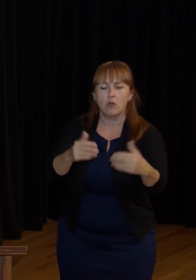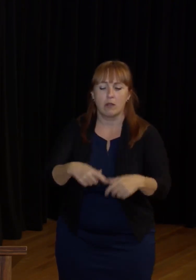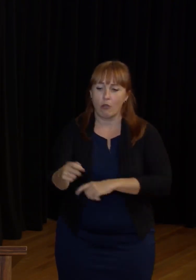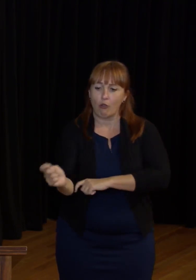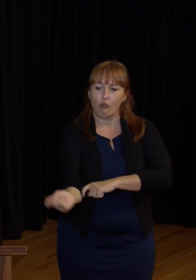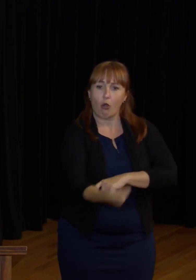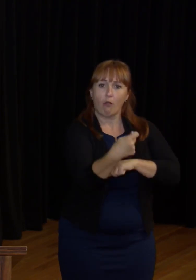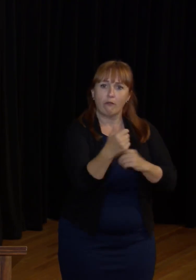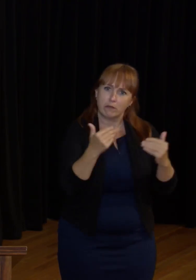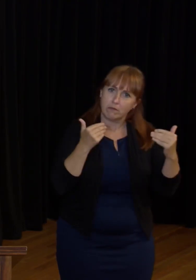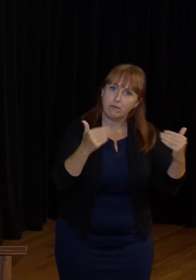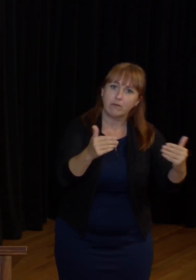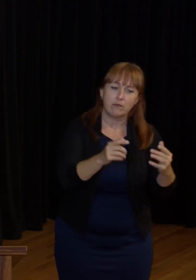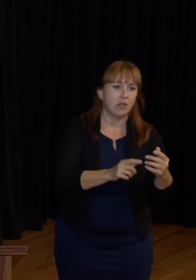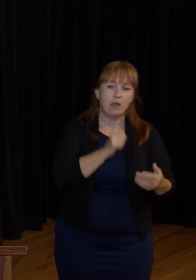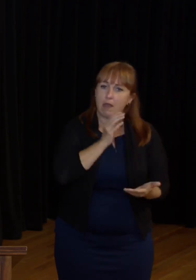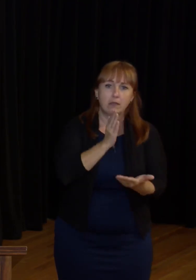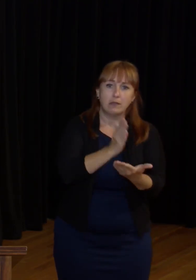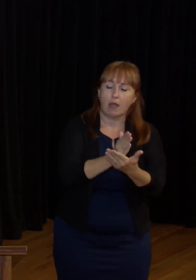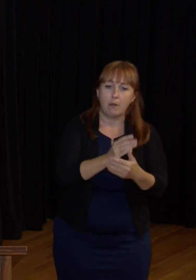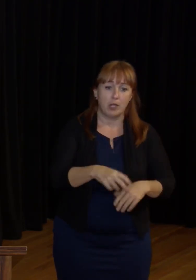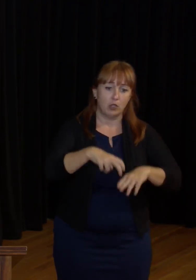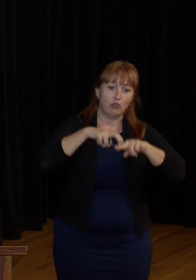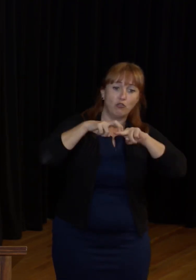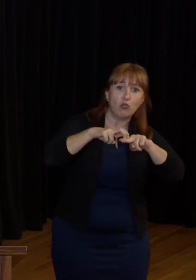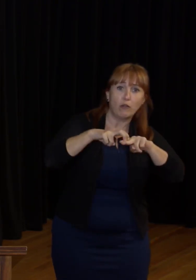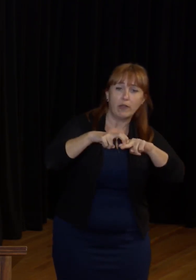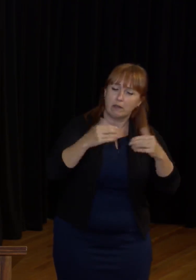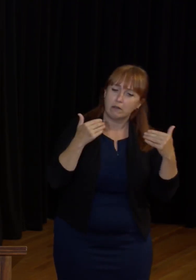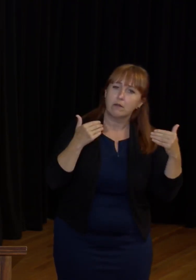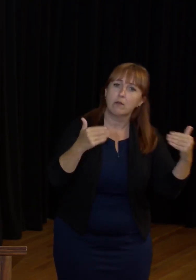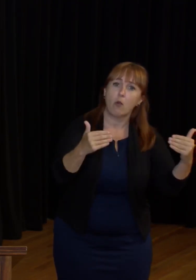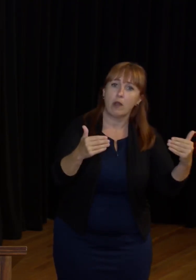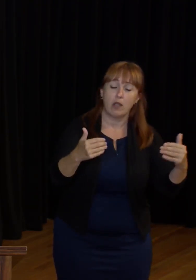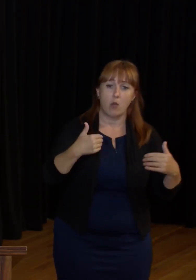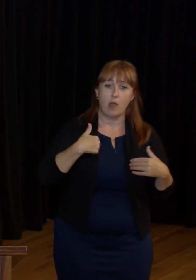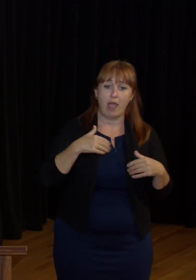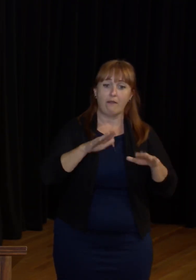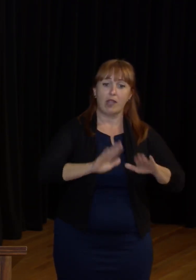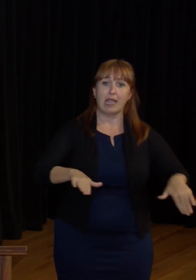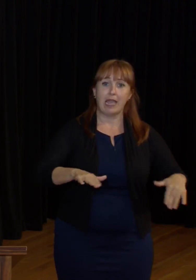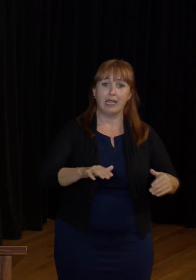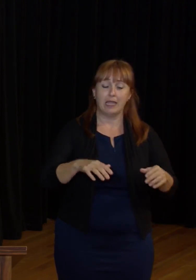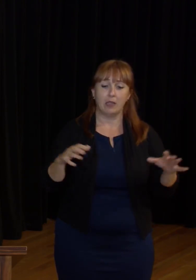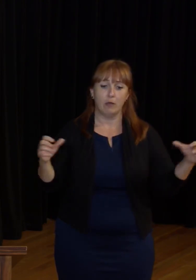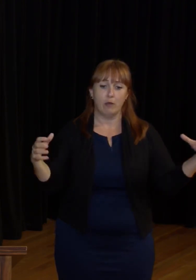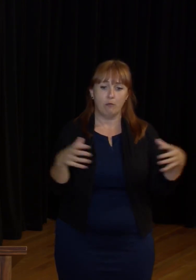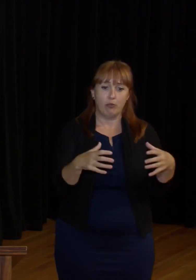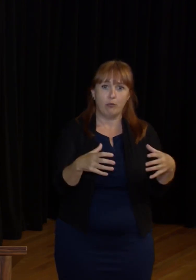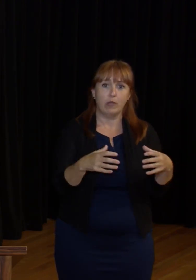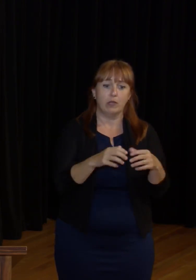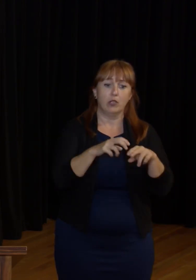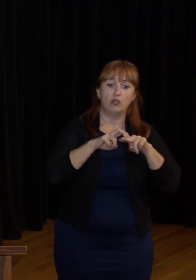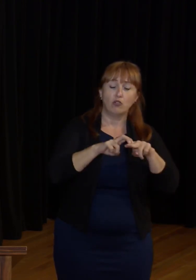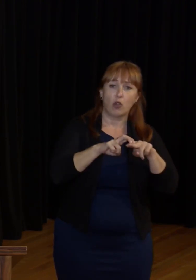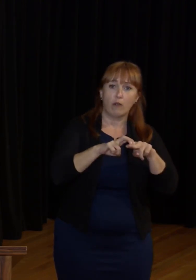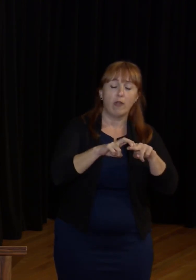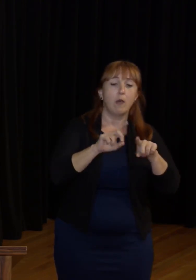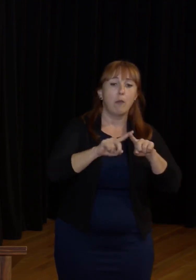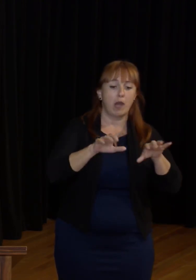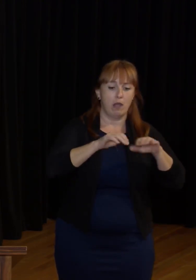golfing. And we've not stopped anybody from even surfing. And in fact, you know, we're actually having cakey surf meets, and we're spreading it out, and we're trying to go